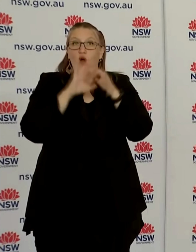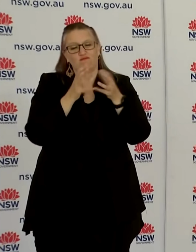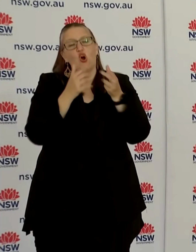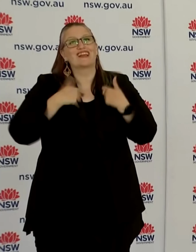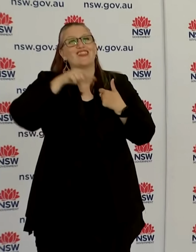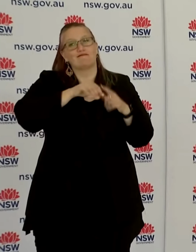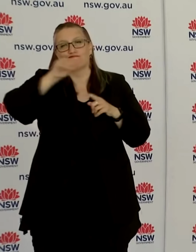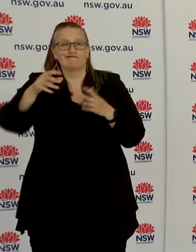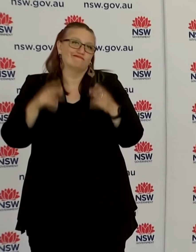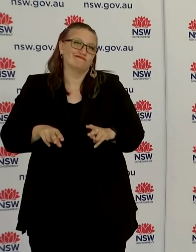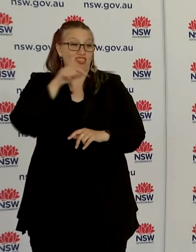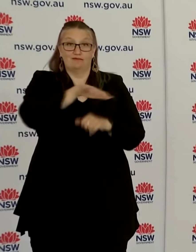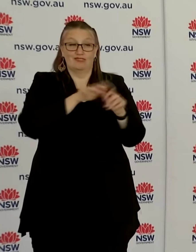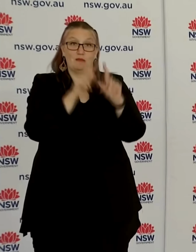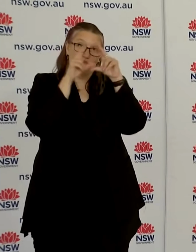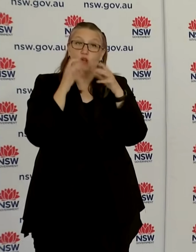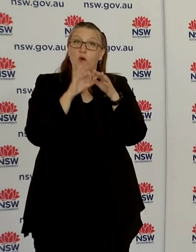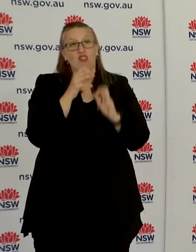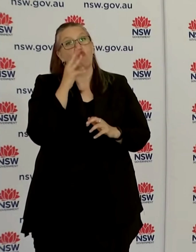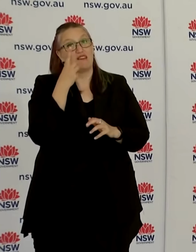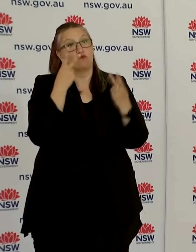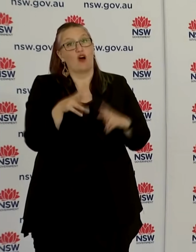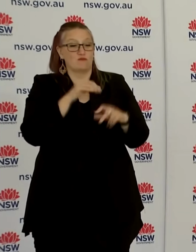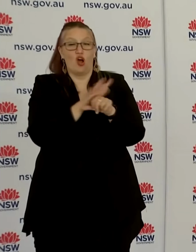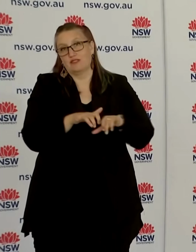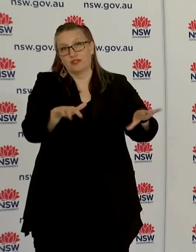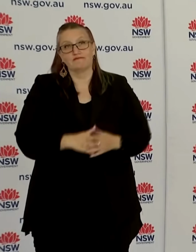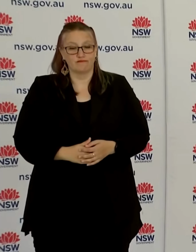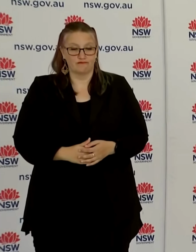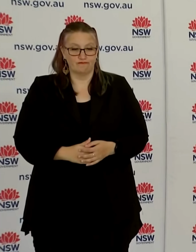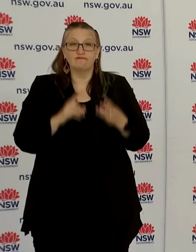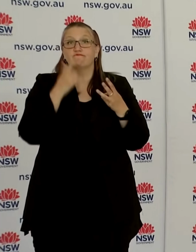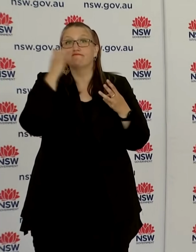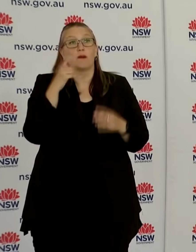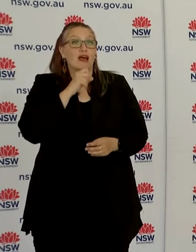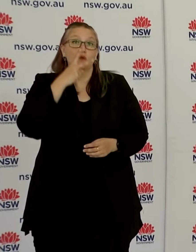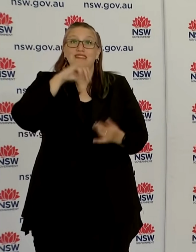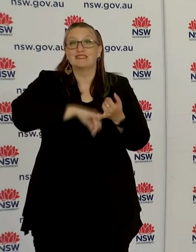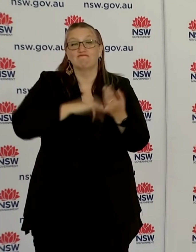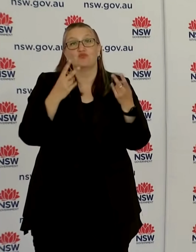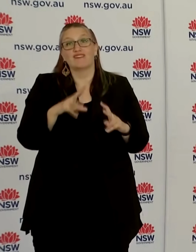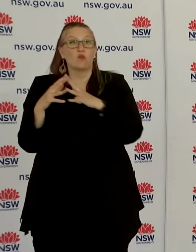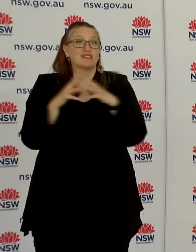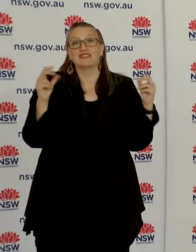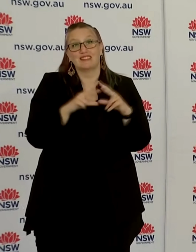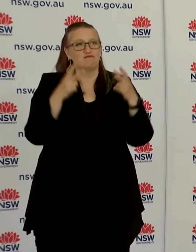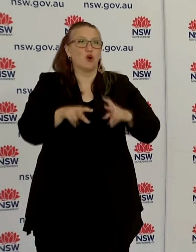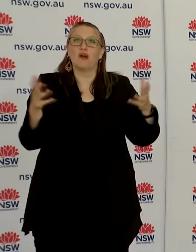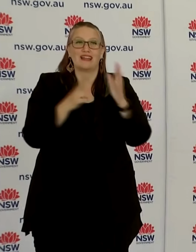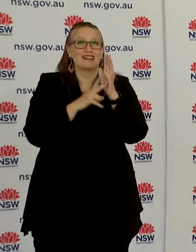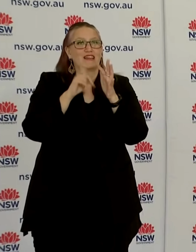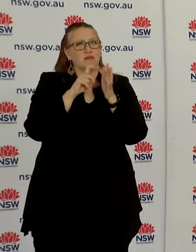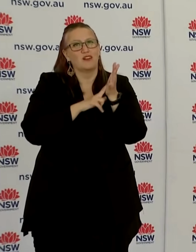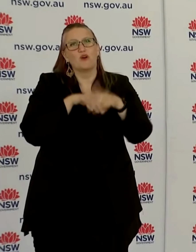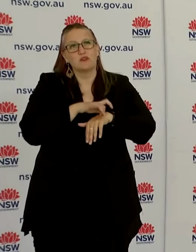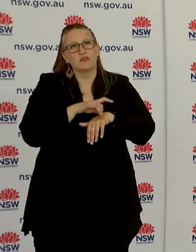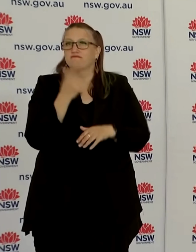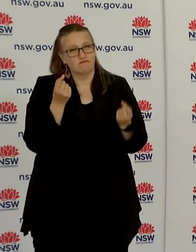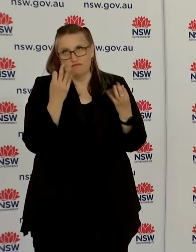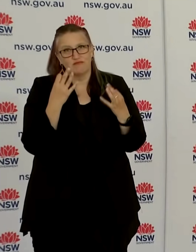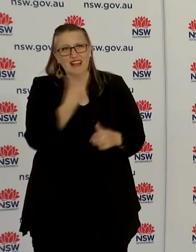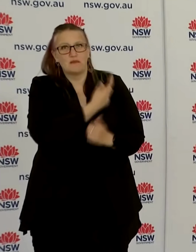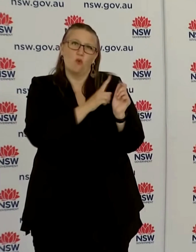infection, and his death is the 3rd death linked to this aged care facility. We're also reporting the tragic death of a man in his 20s from Western Sydney who died in Nepean Hospital. He was not vaccinated and also had